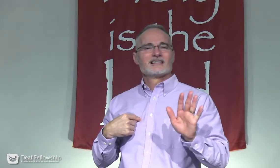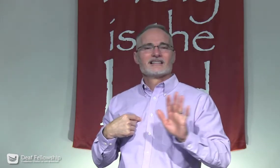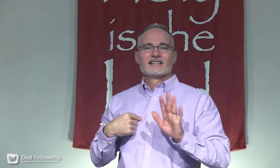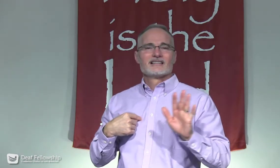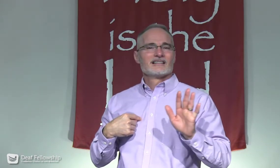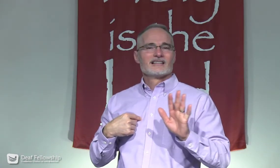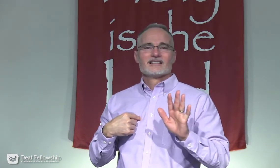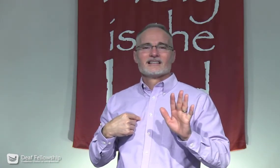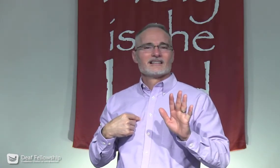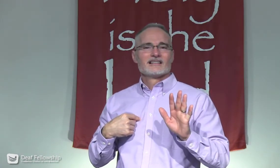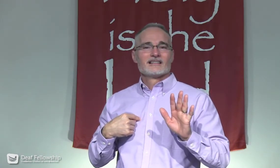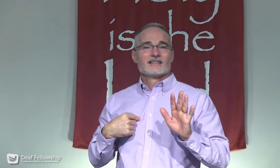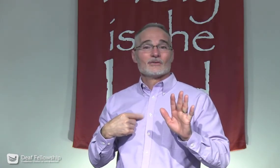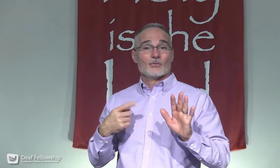that.